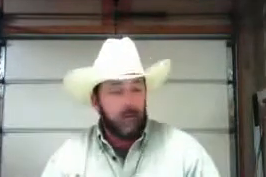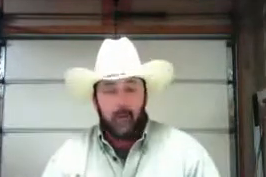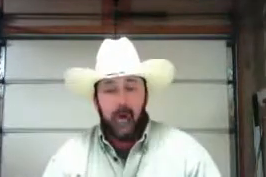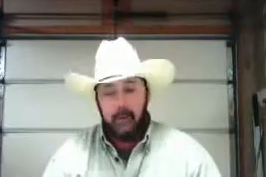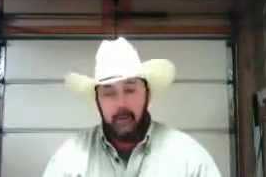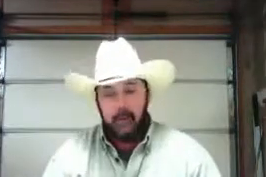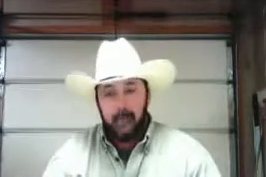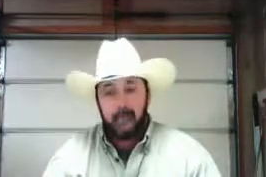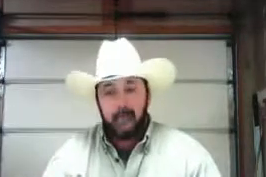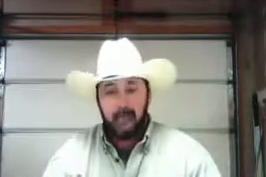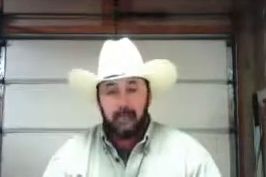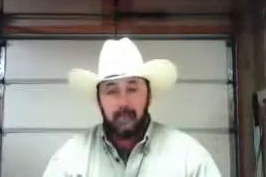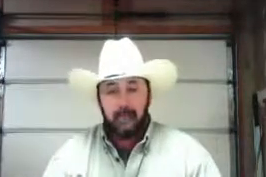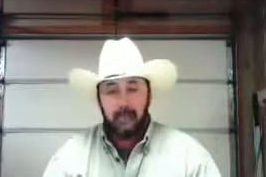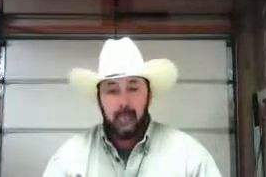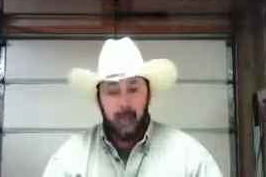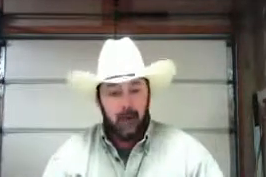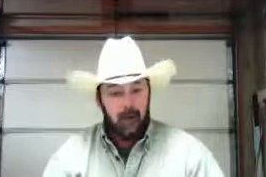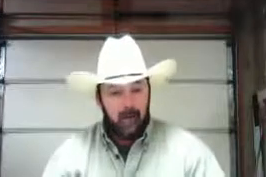wine. Okay?